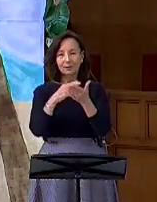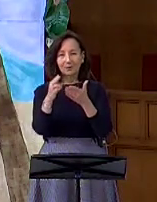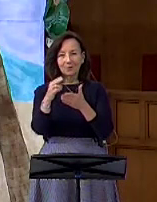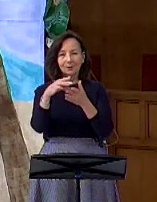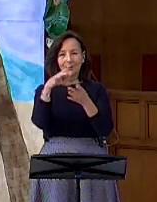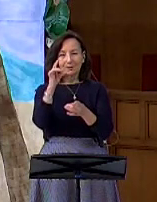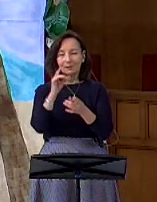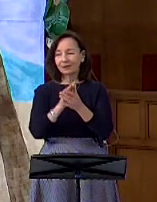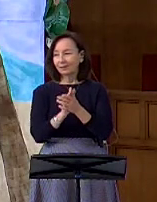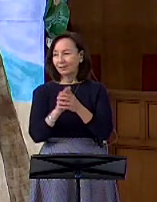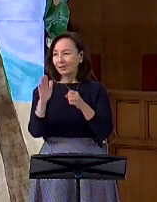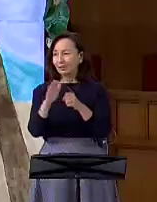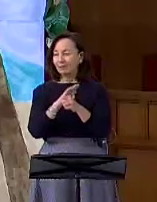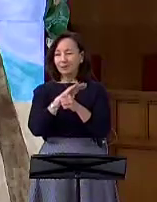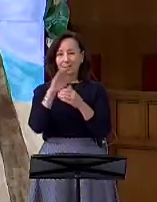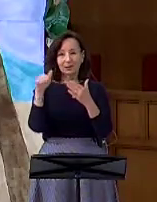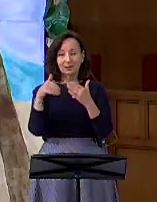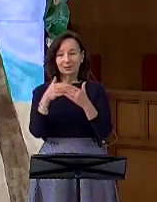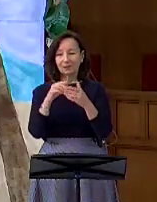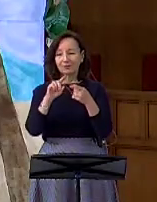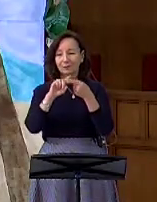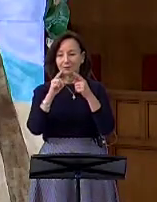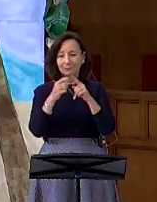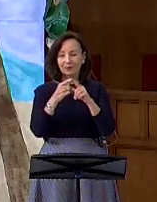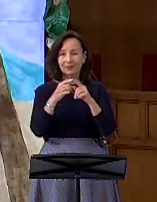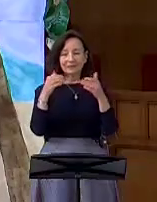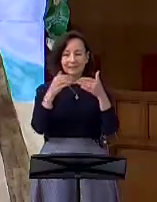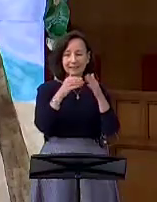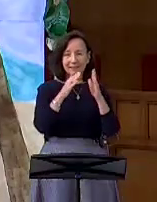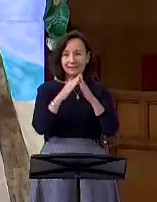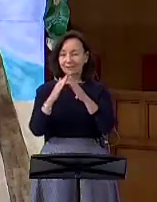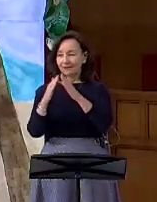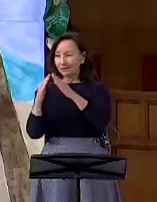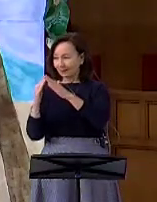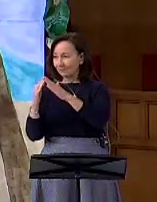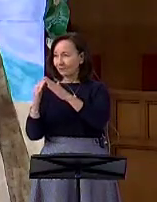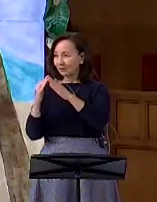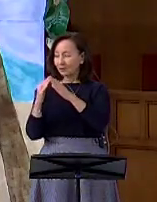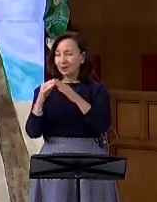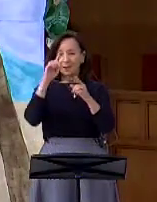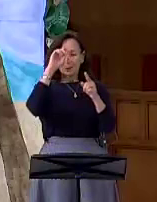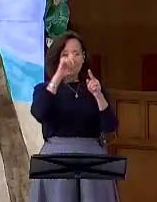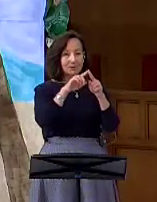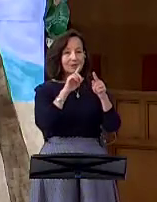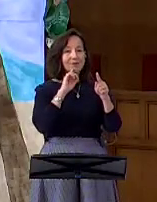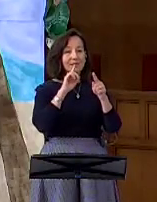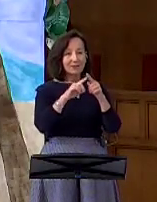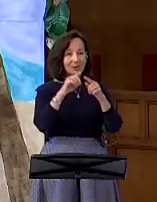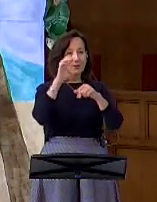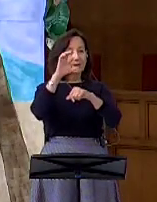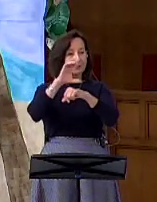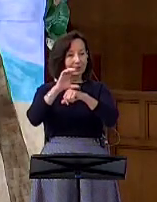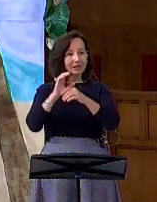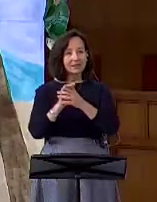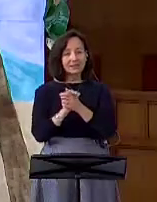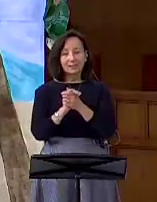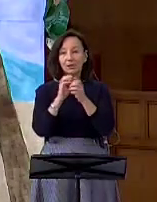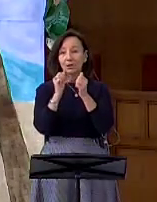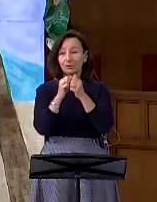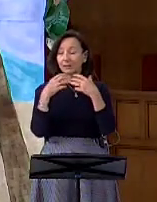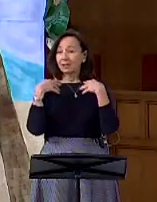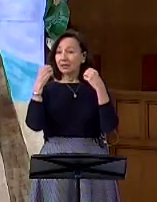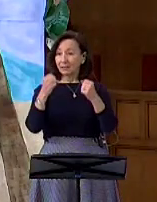fill all of these, our friends and neighbors and relatives, brothers and sisters in Christ, with the